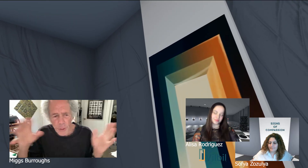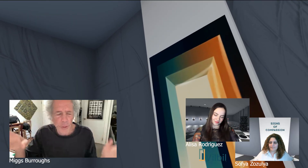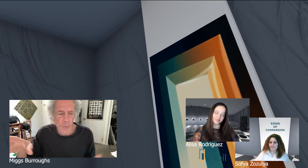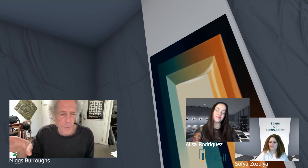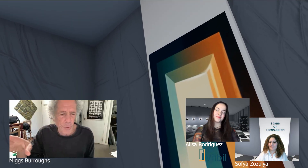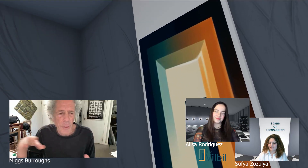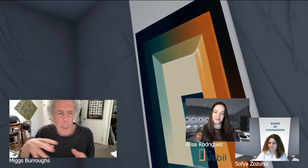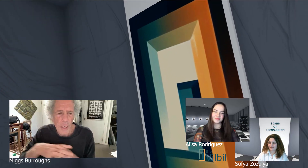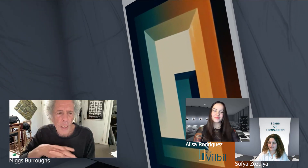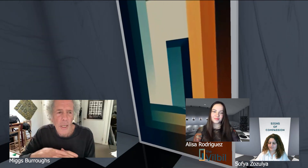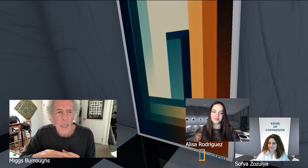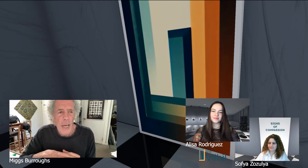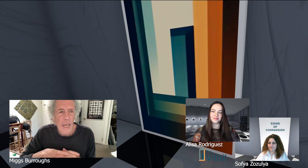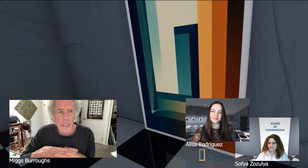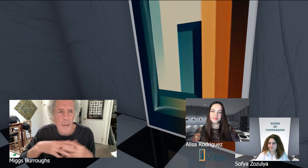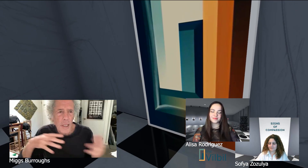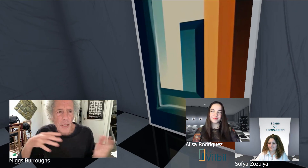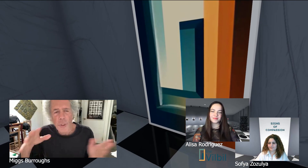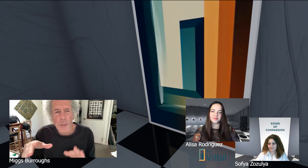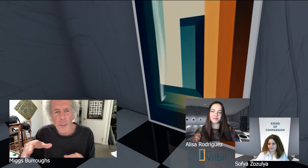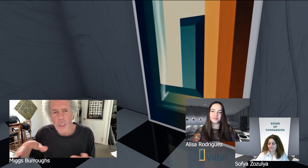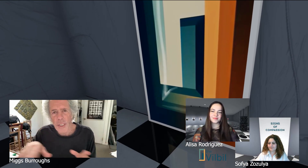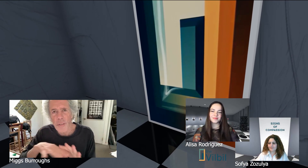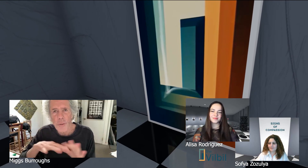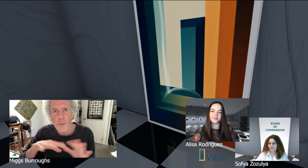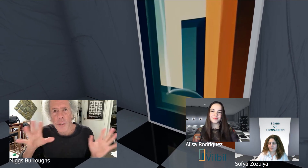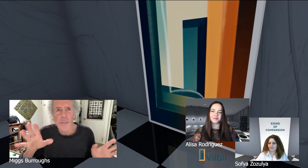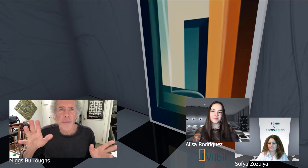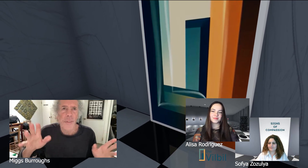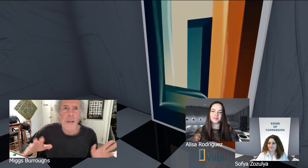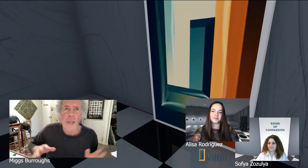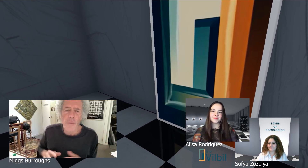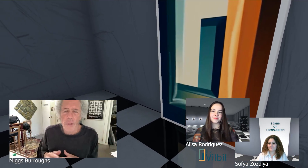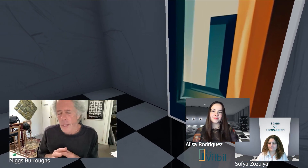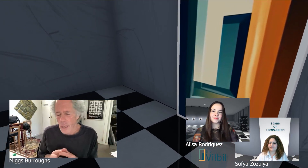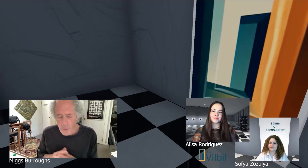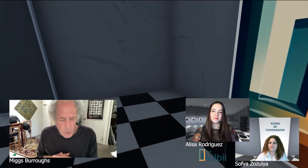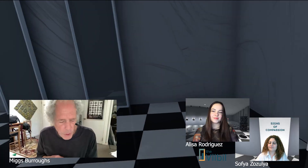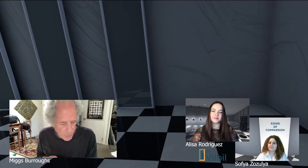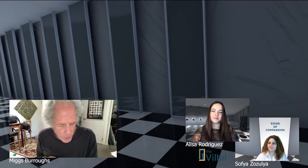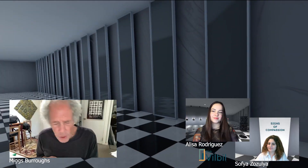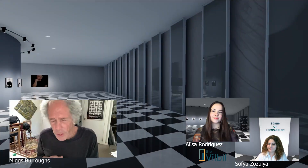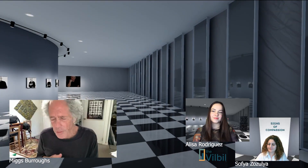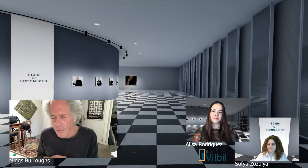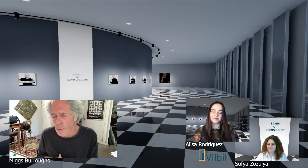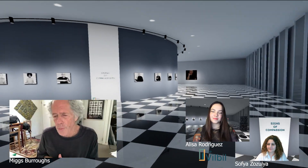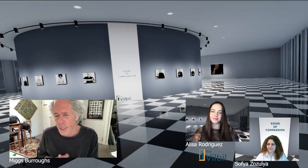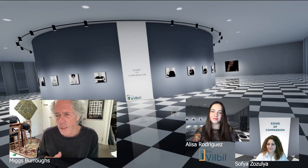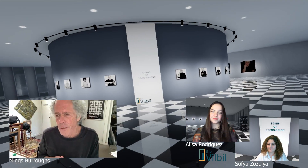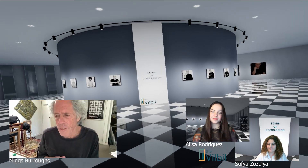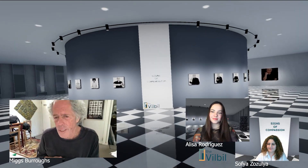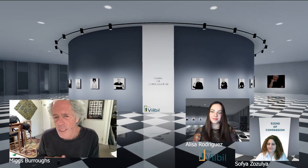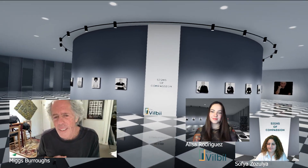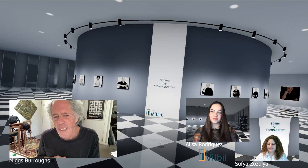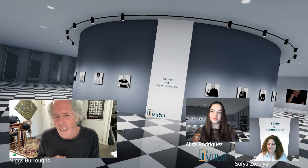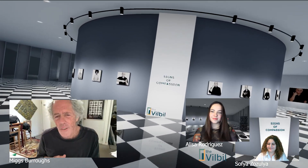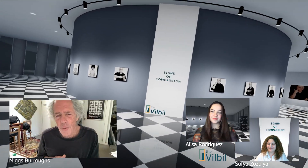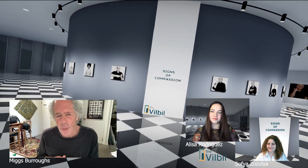portraits of people. And that was all good. I never really I was always a frustrated filmmaker. I always wanted to